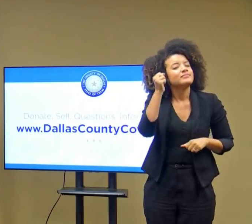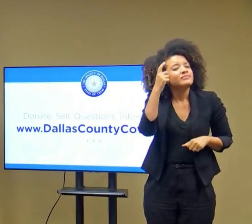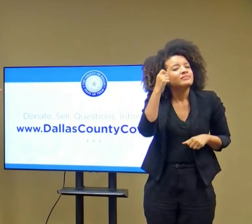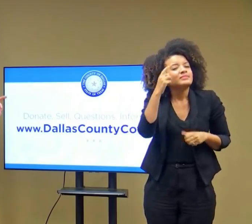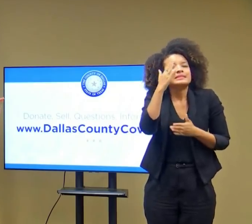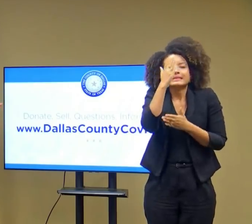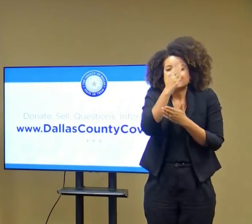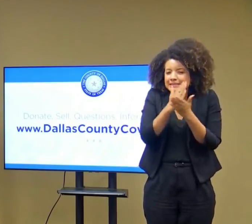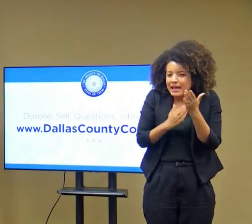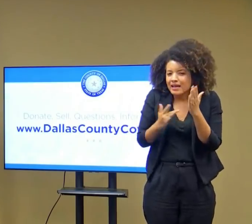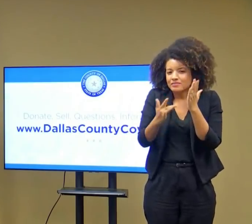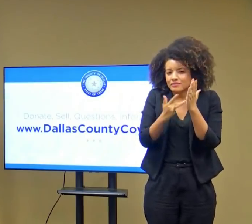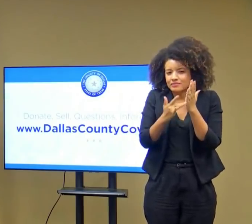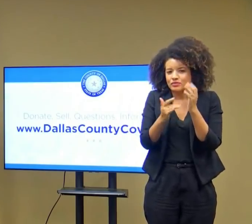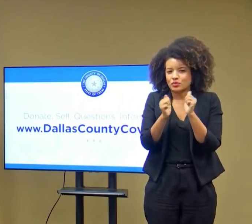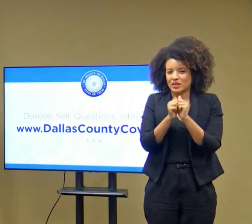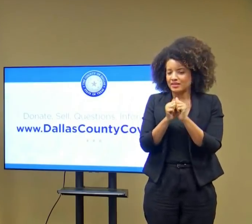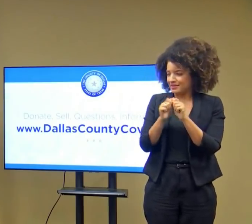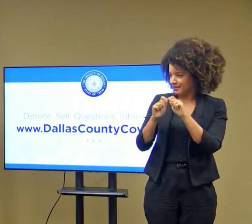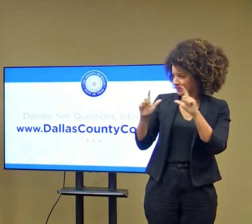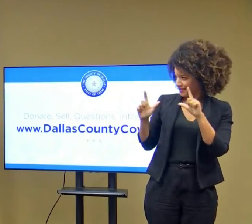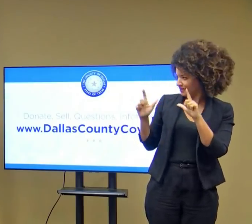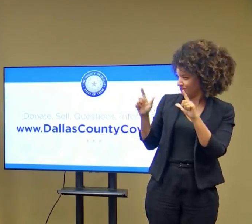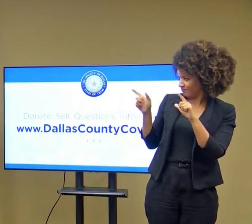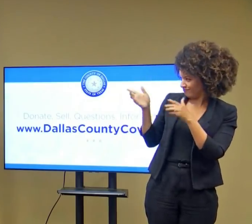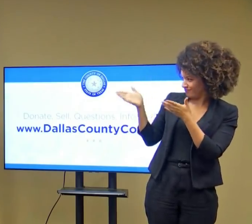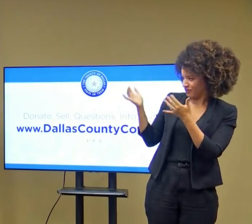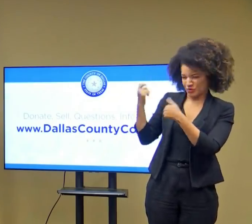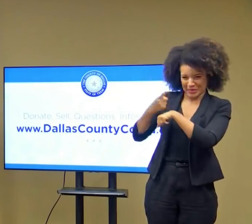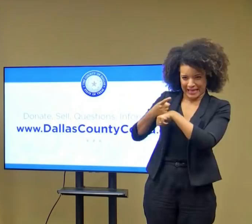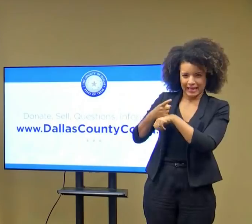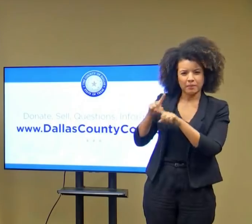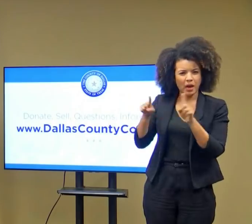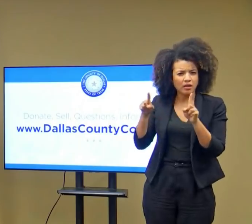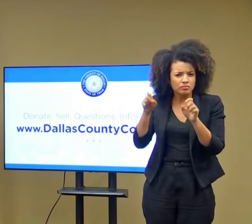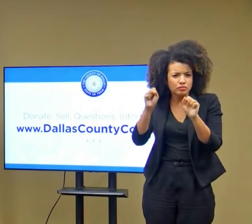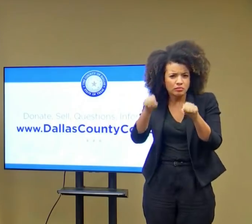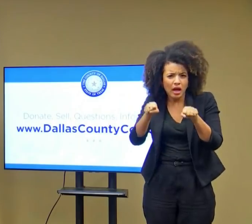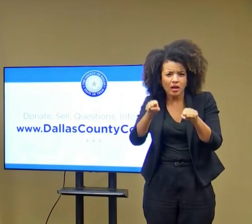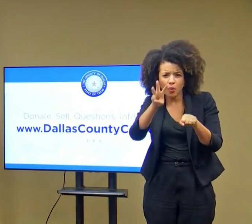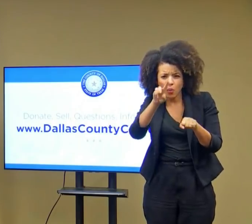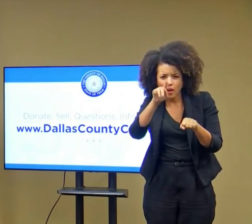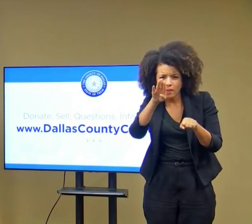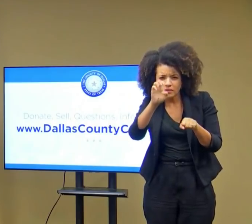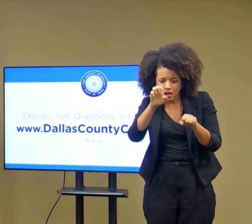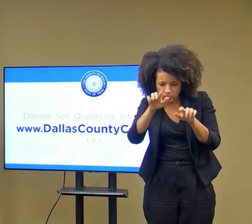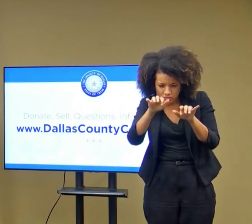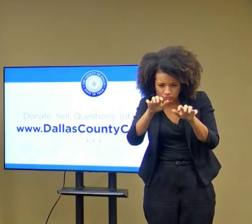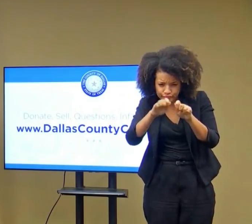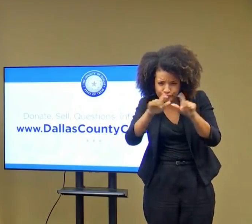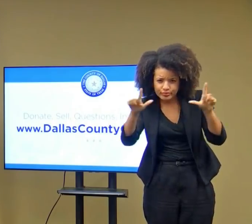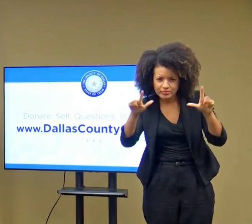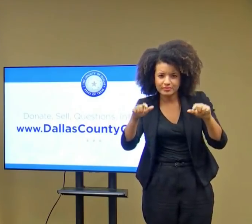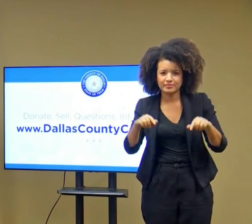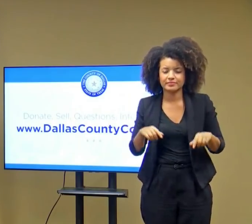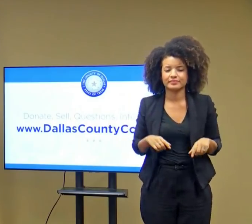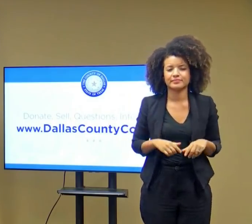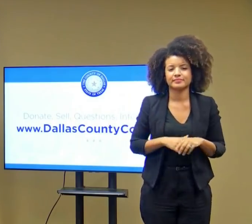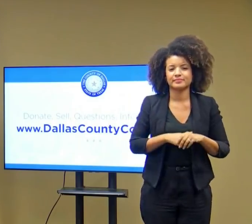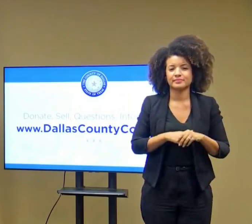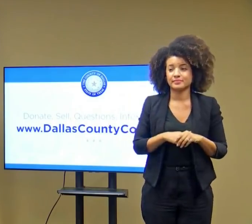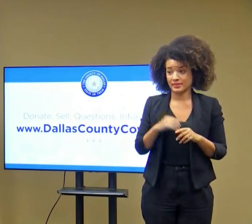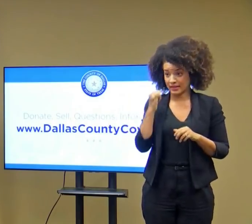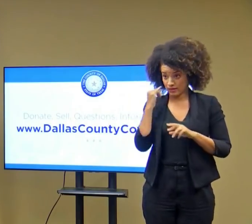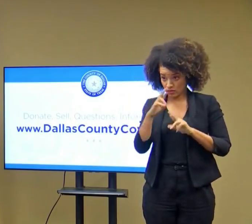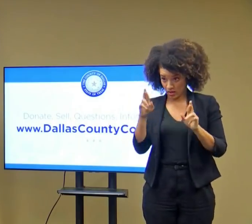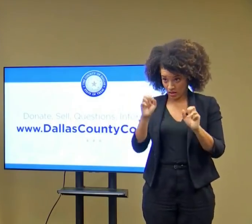difficulties with our little televisions tonight. So I will move to, if they got it for